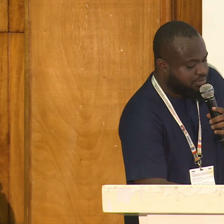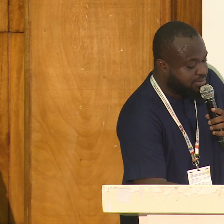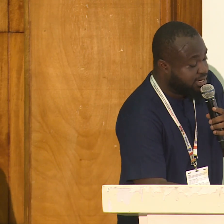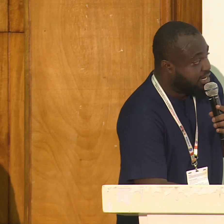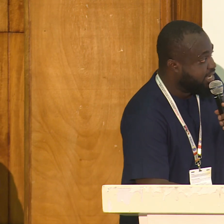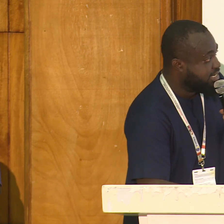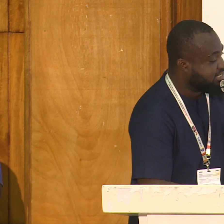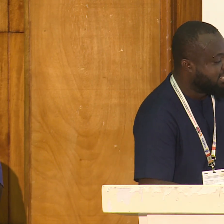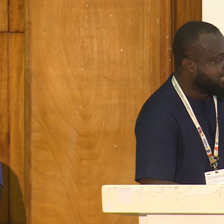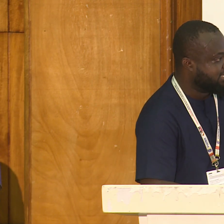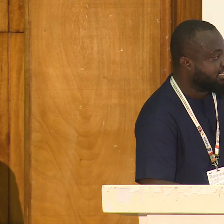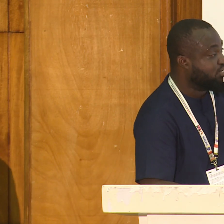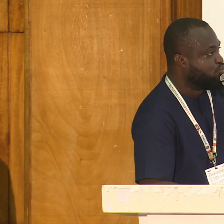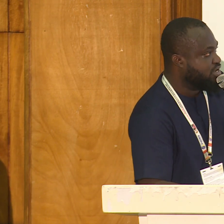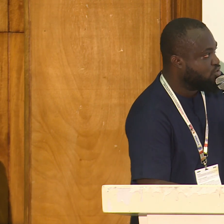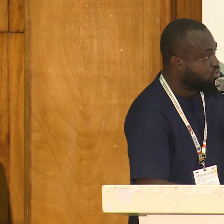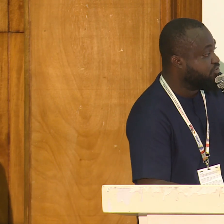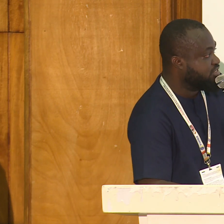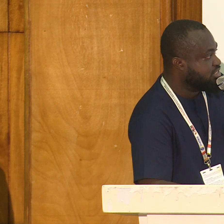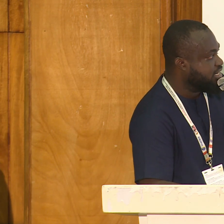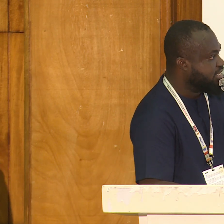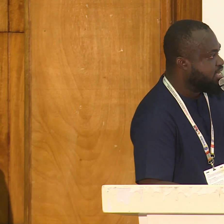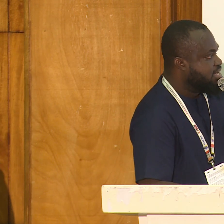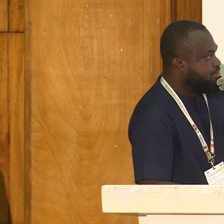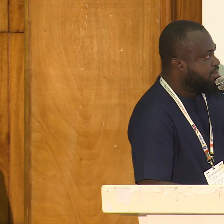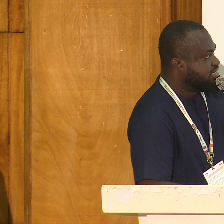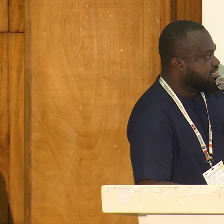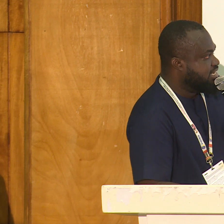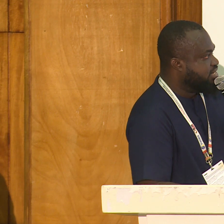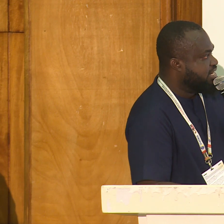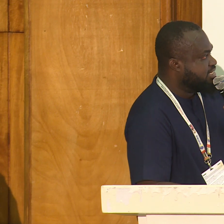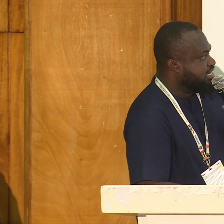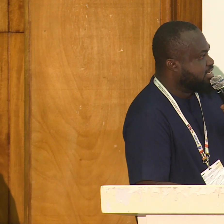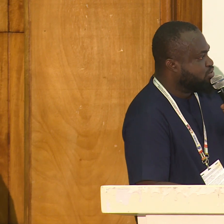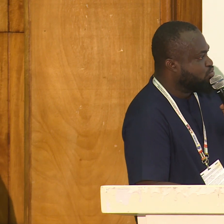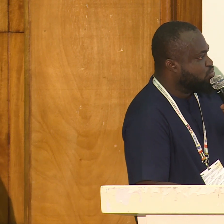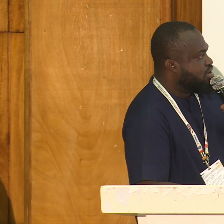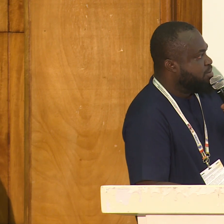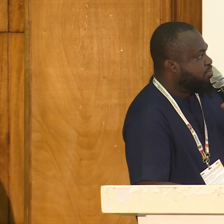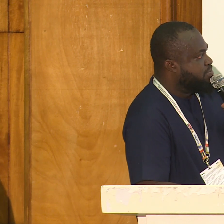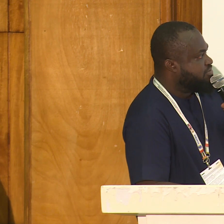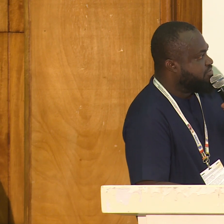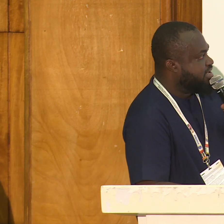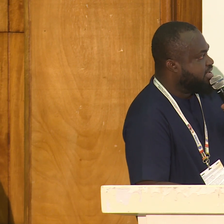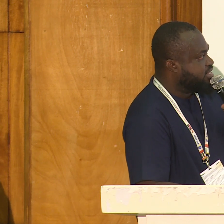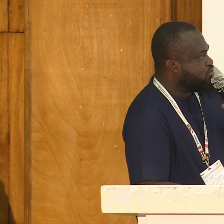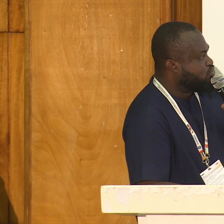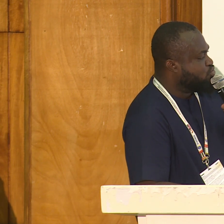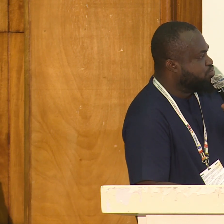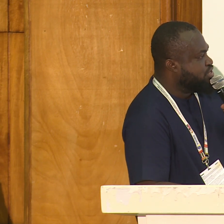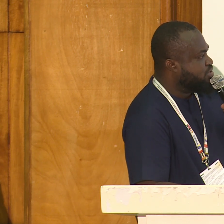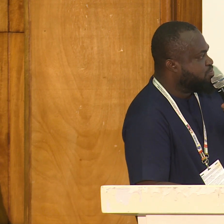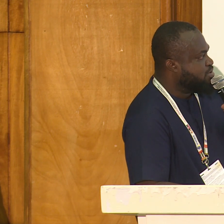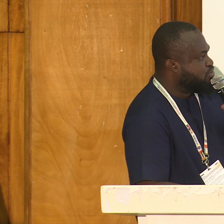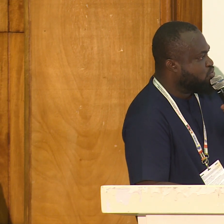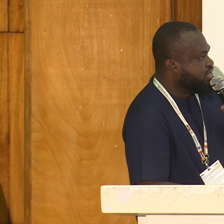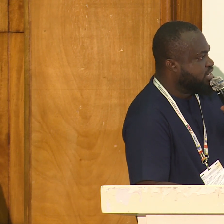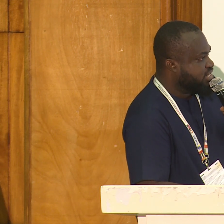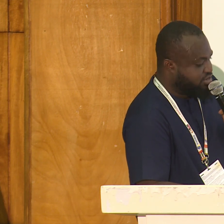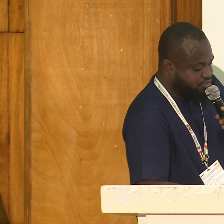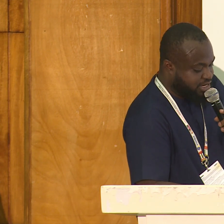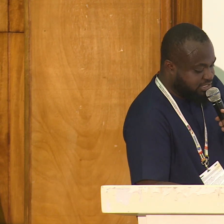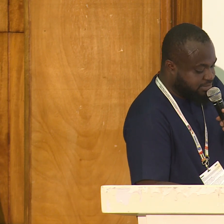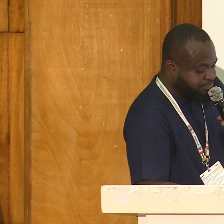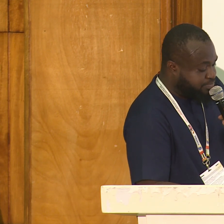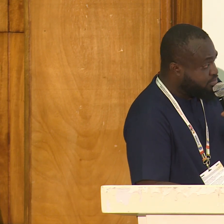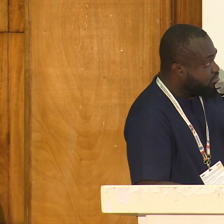bit criminalized in a certain way, not officially, but they then tend to prefer to be with people